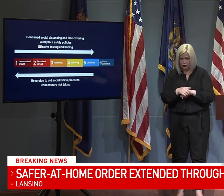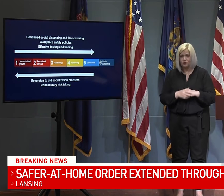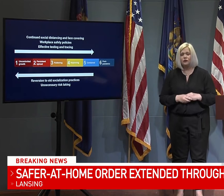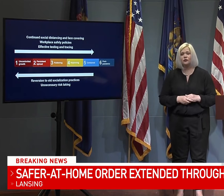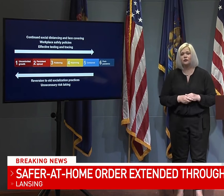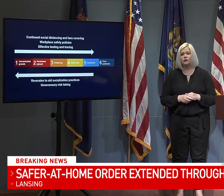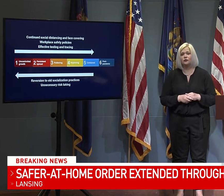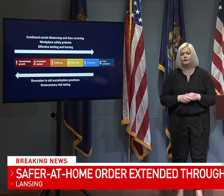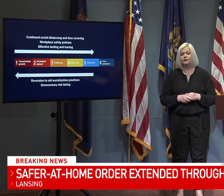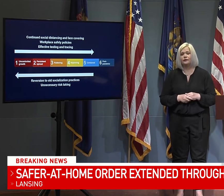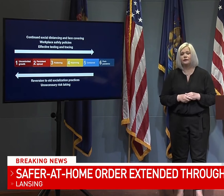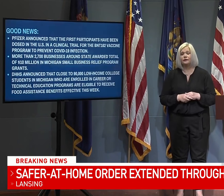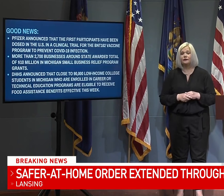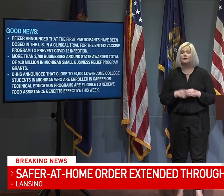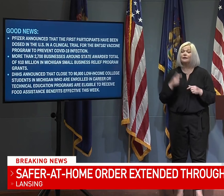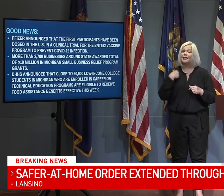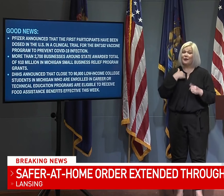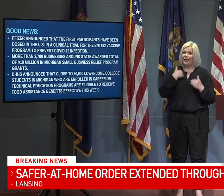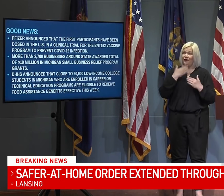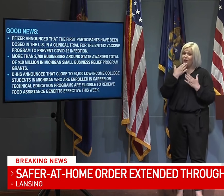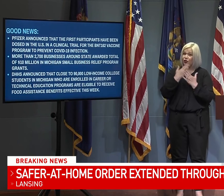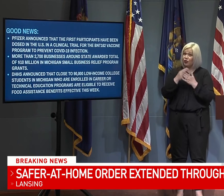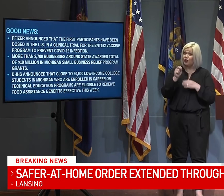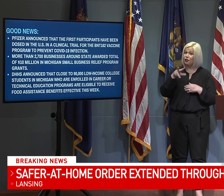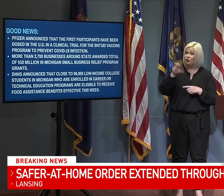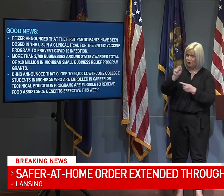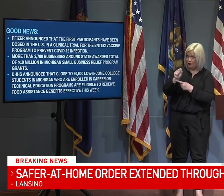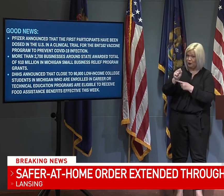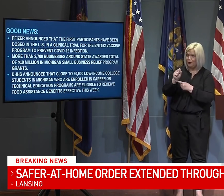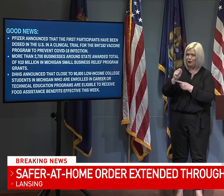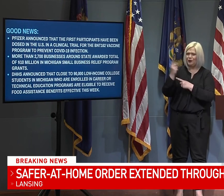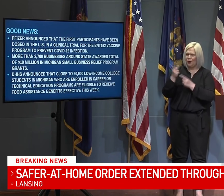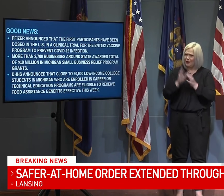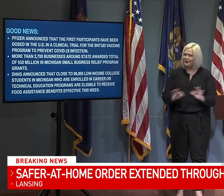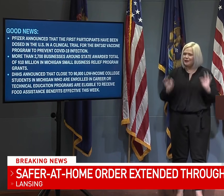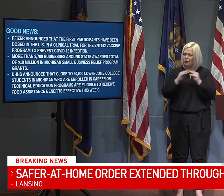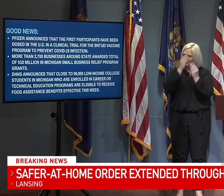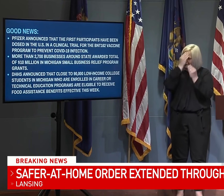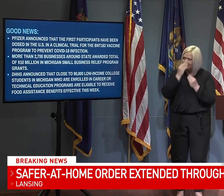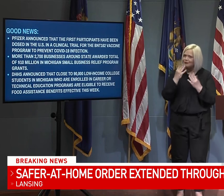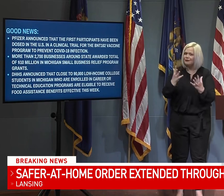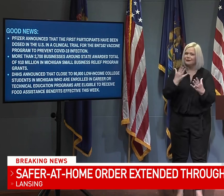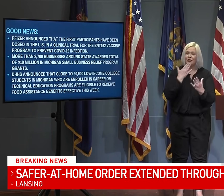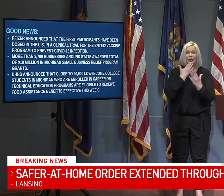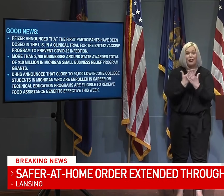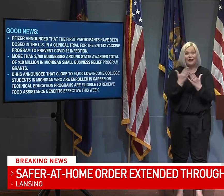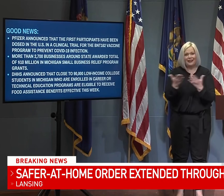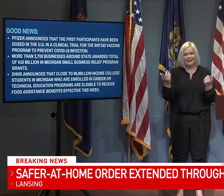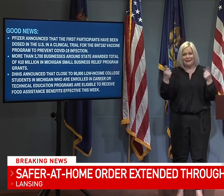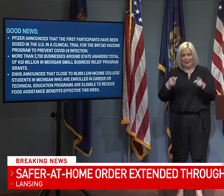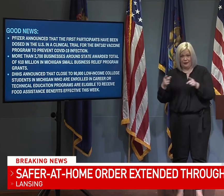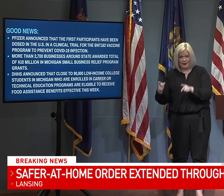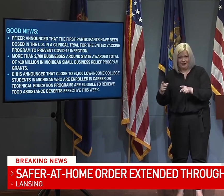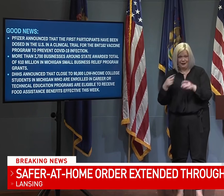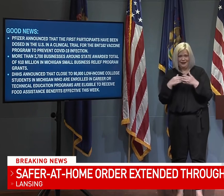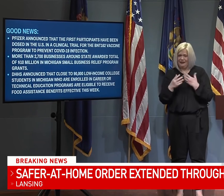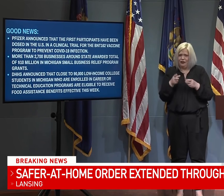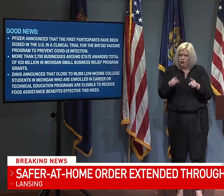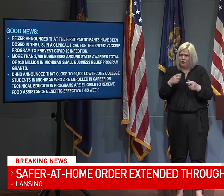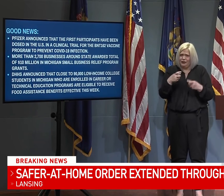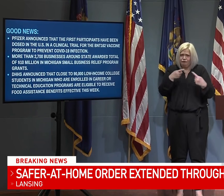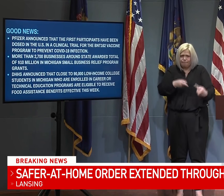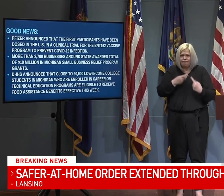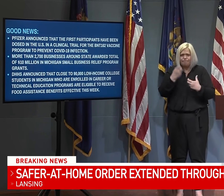We have some good news, and I think it's always important to make sure that we share some of the good things that are happening even in these tough